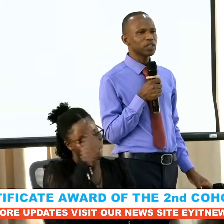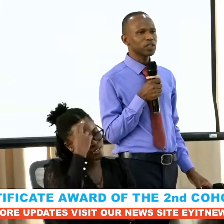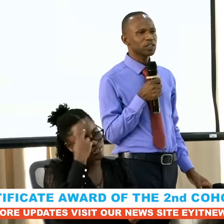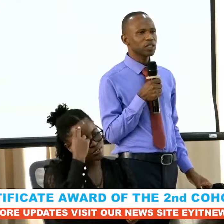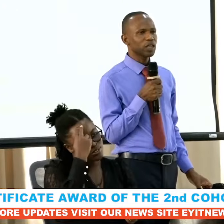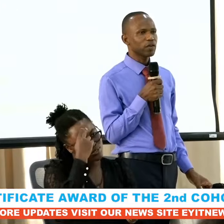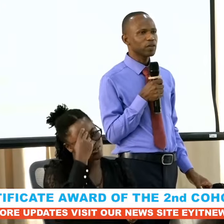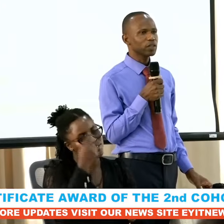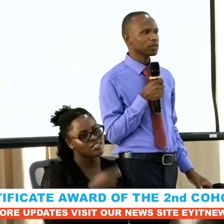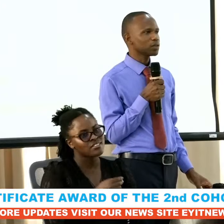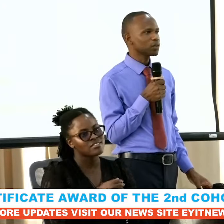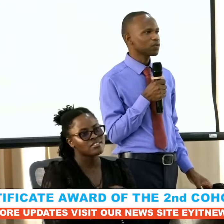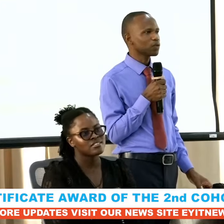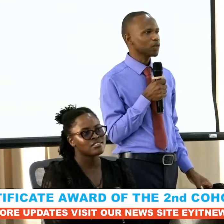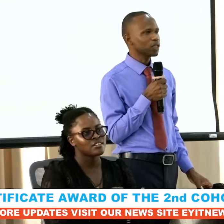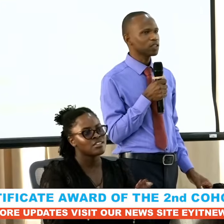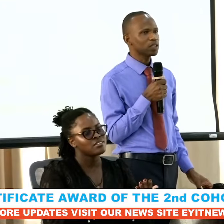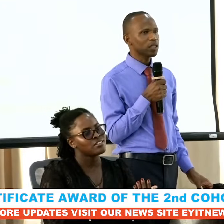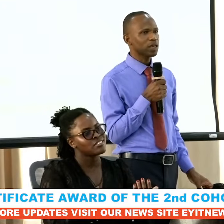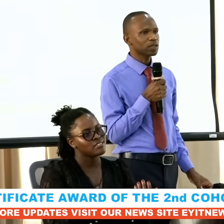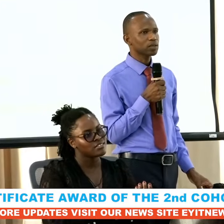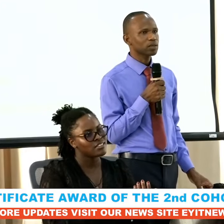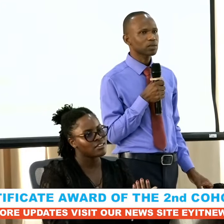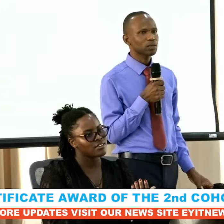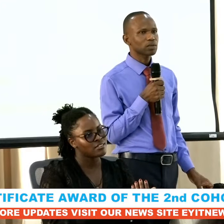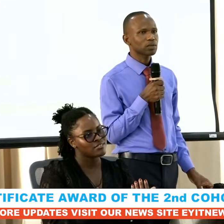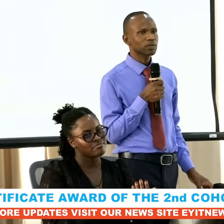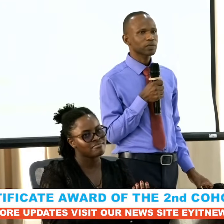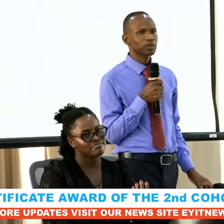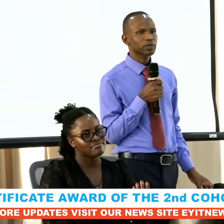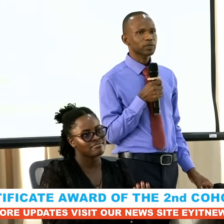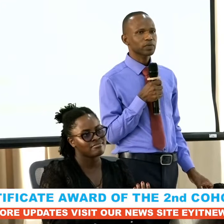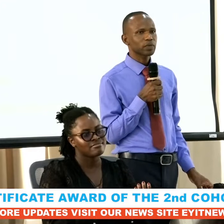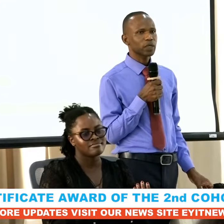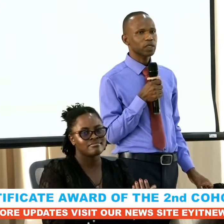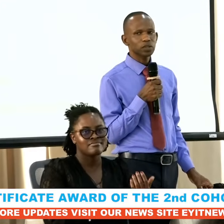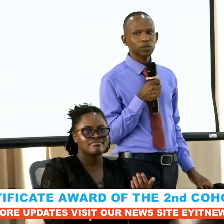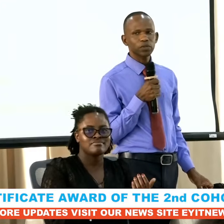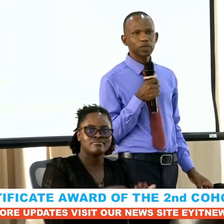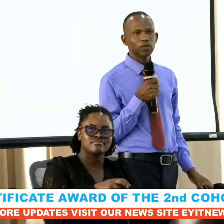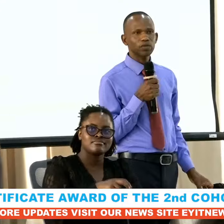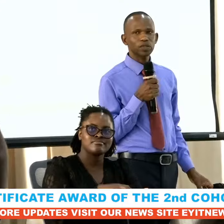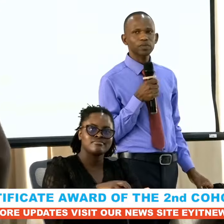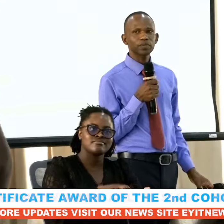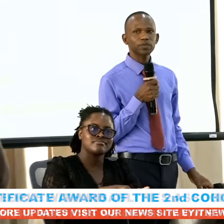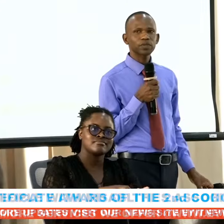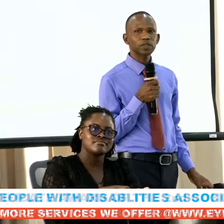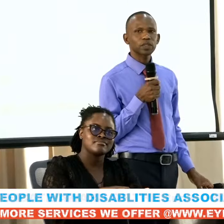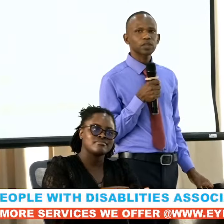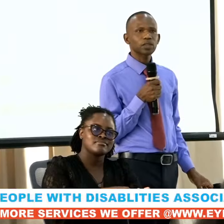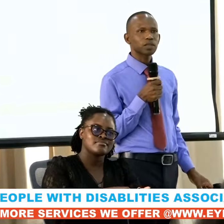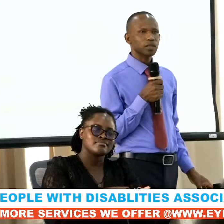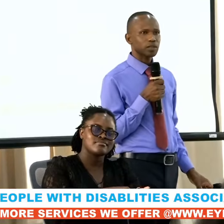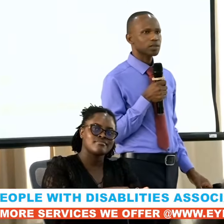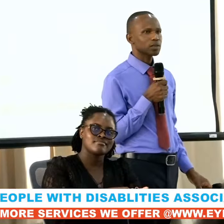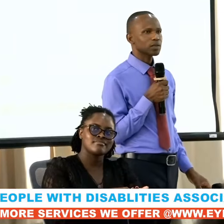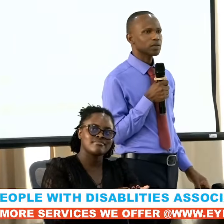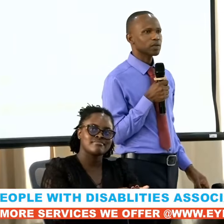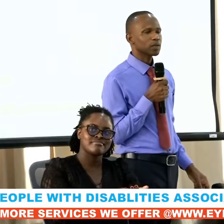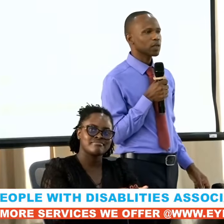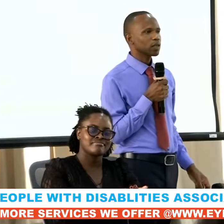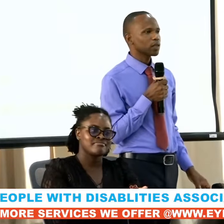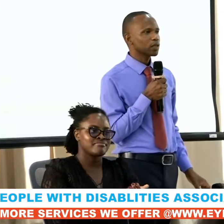doing engineering, software engineers, we had so many of them.